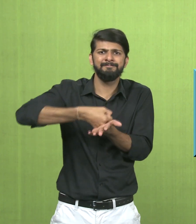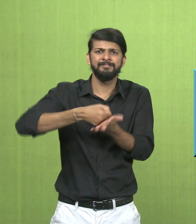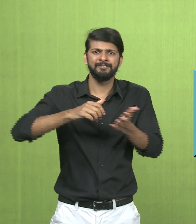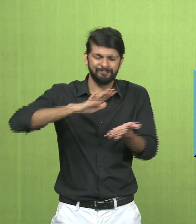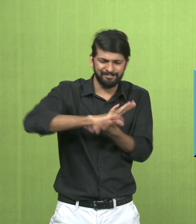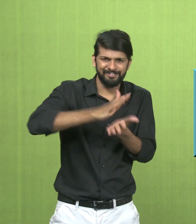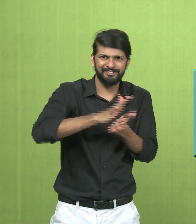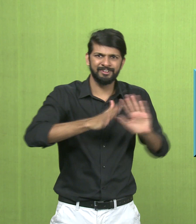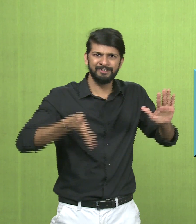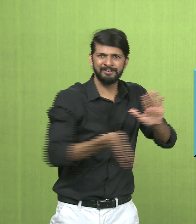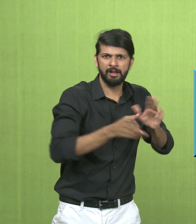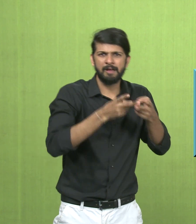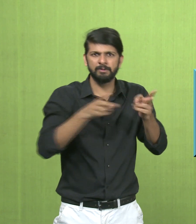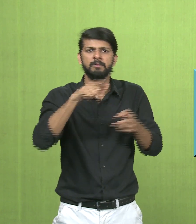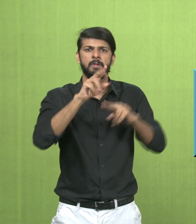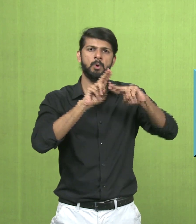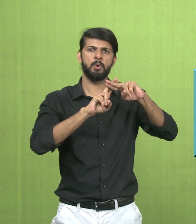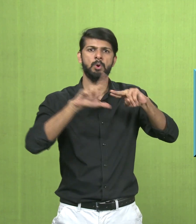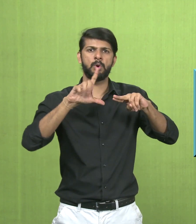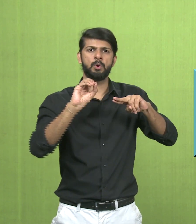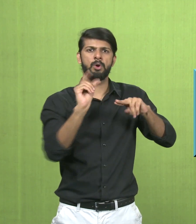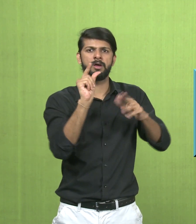Flour, which could be wheat flour